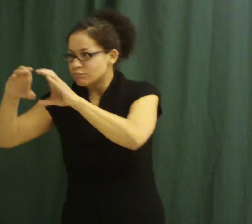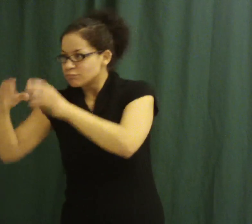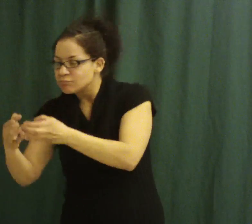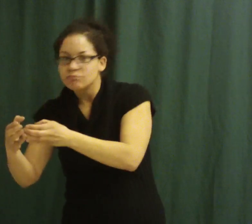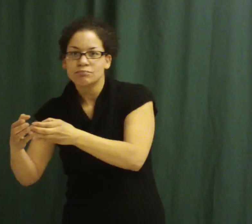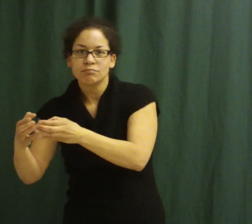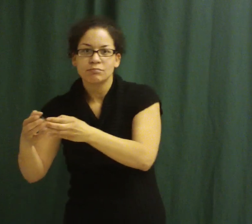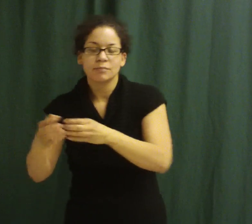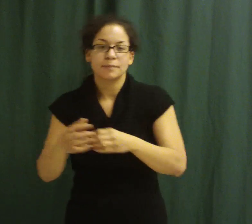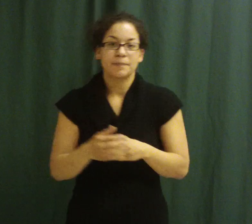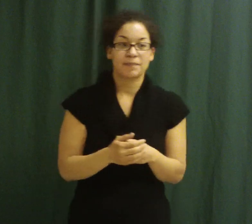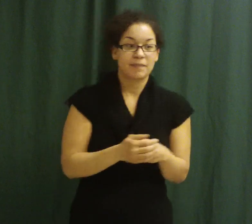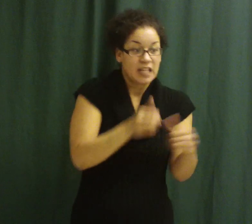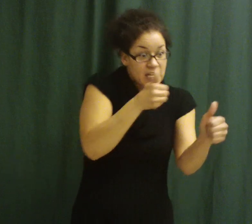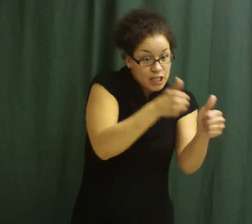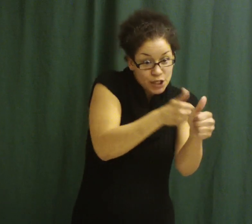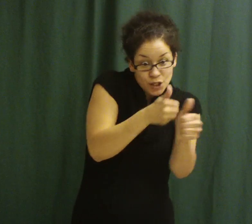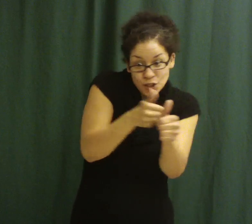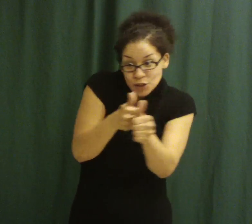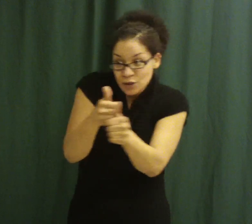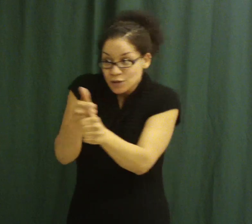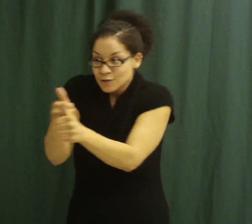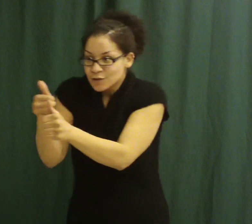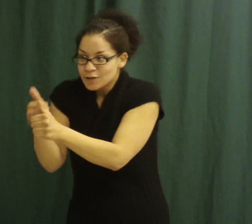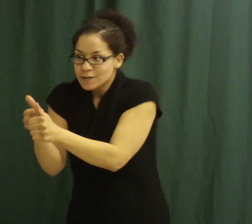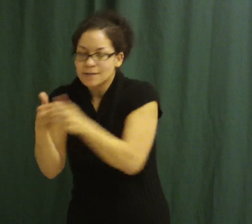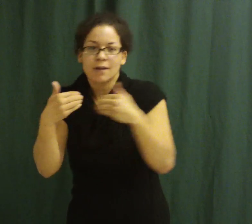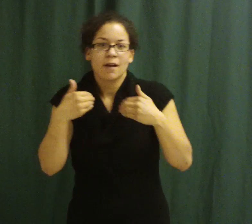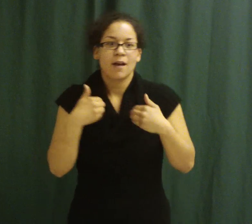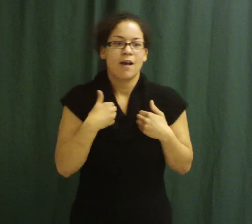and each is in its own orbit.